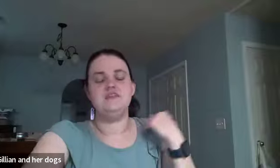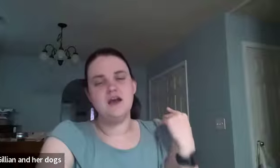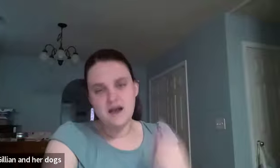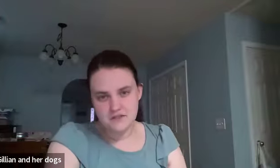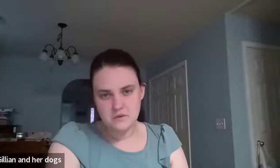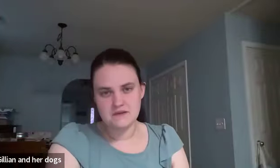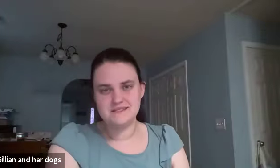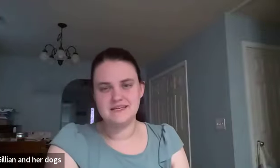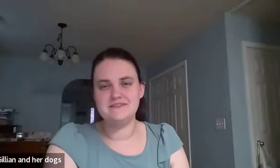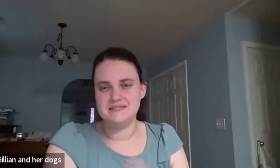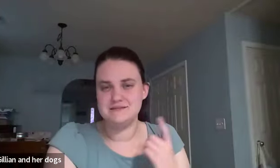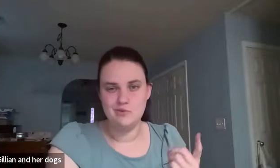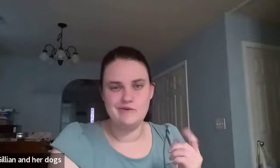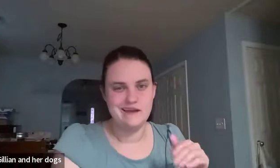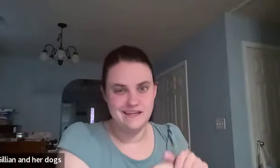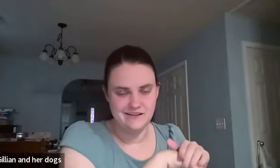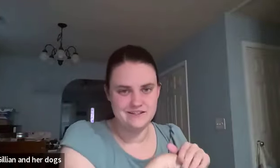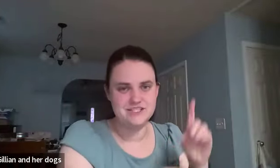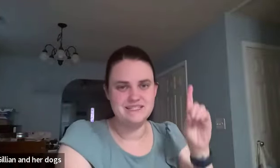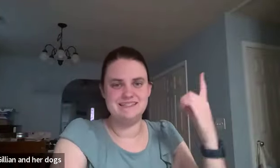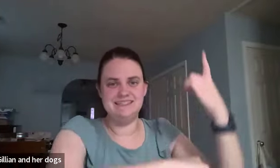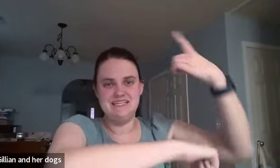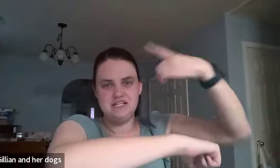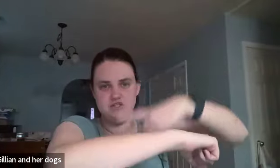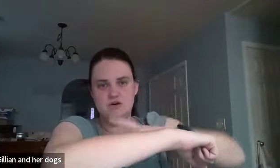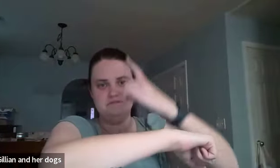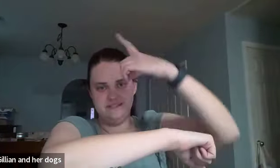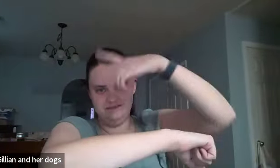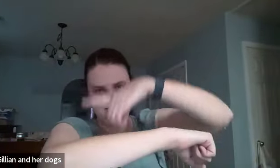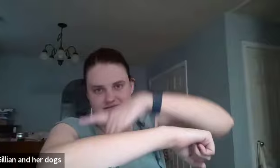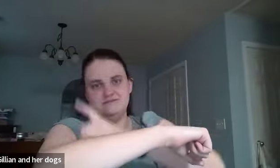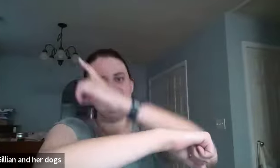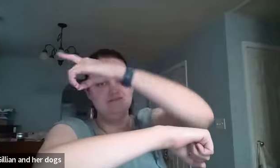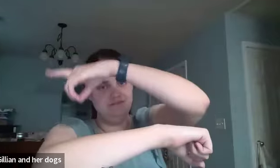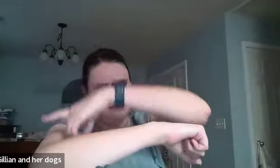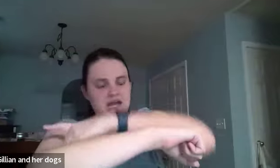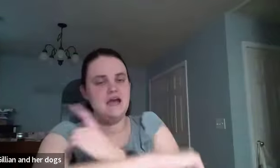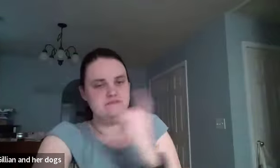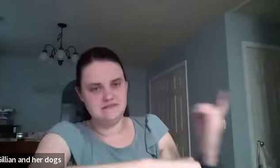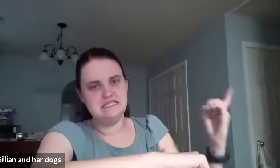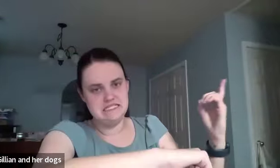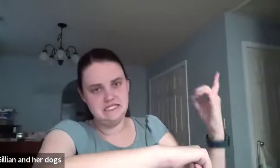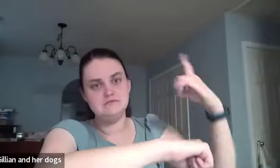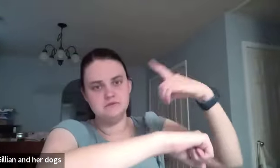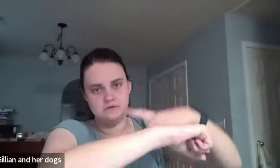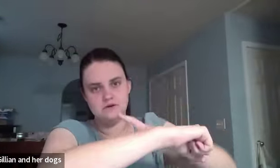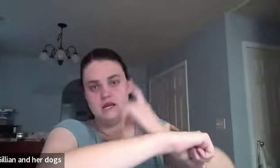The other one I've seen, this is more that English, is the D, dolphin. I have seen the D before,